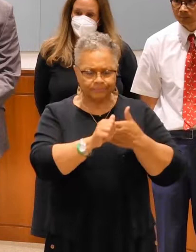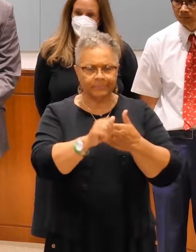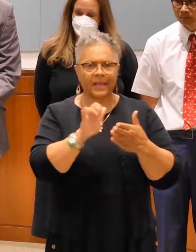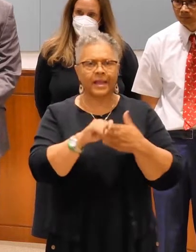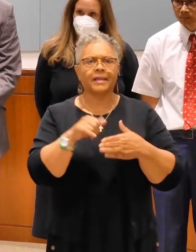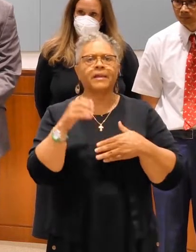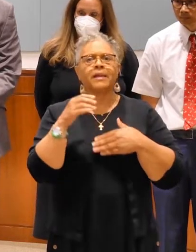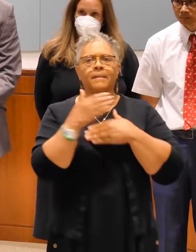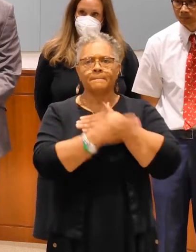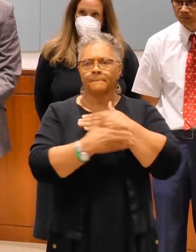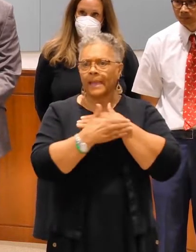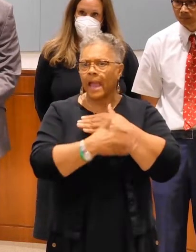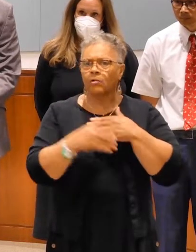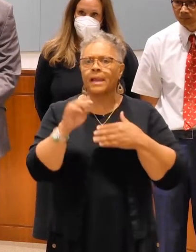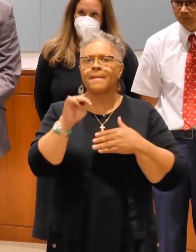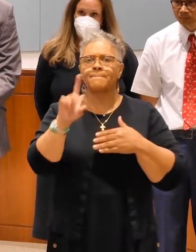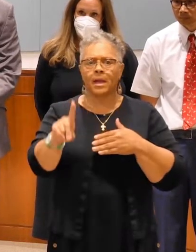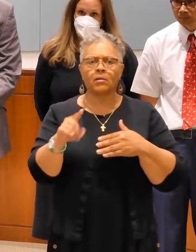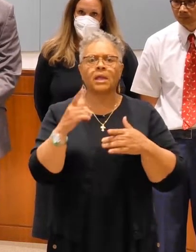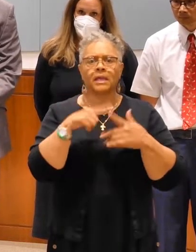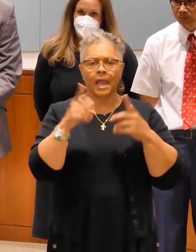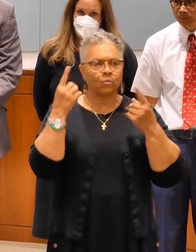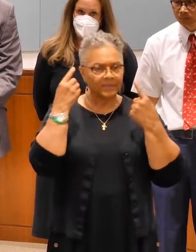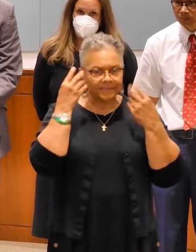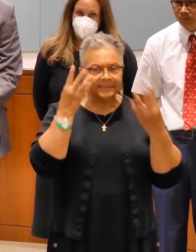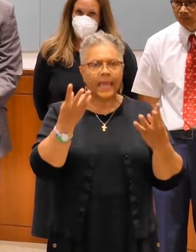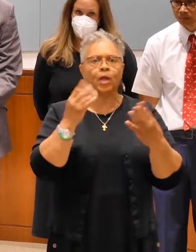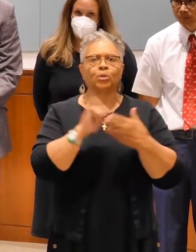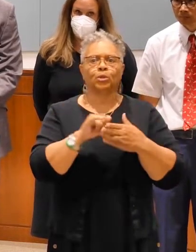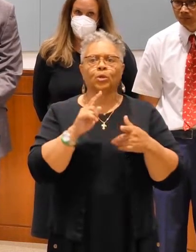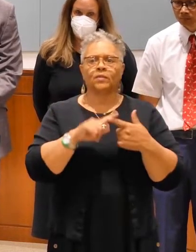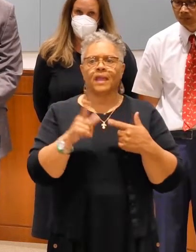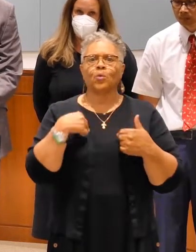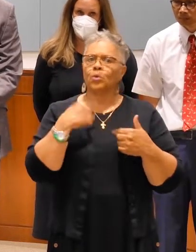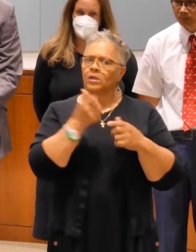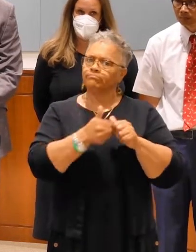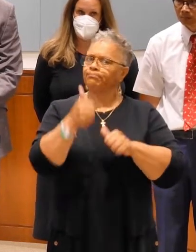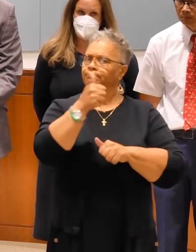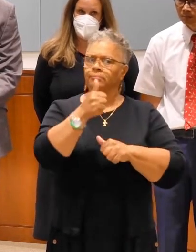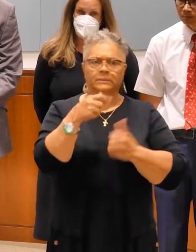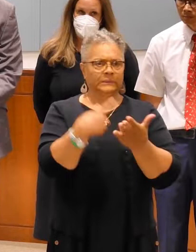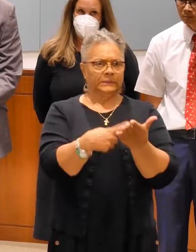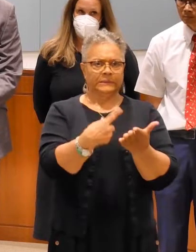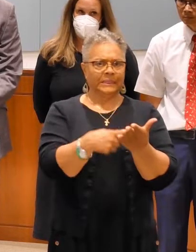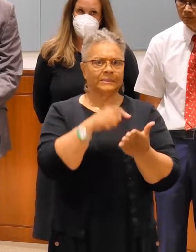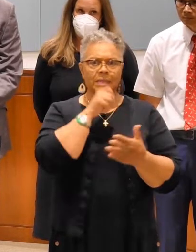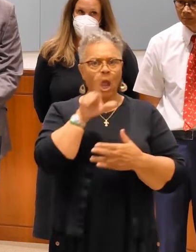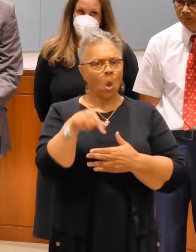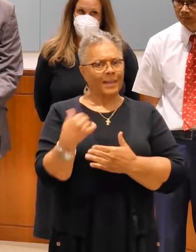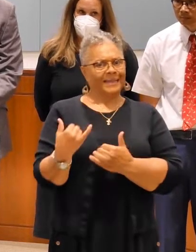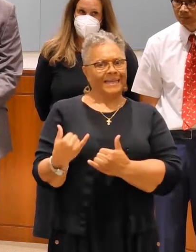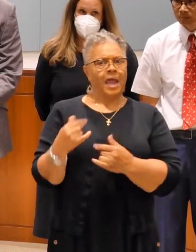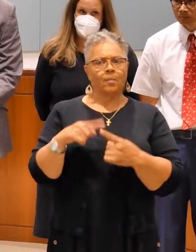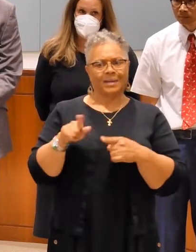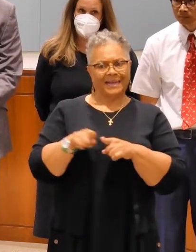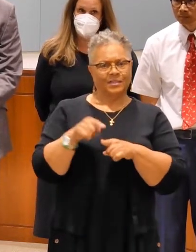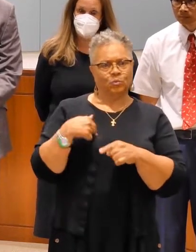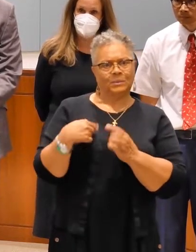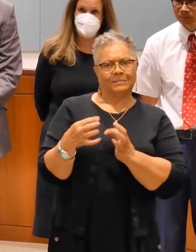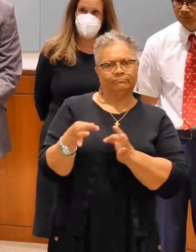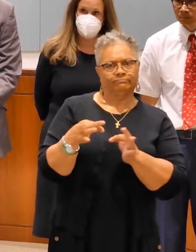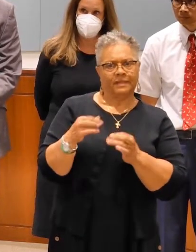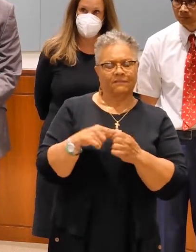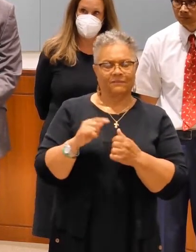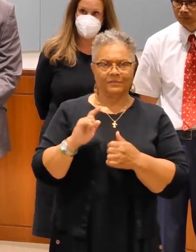let me foreshadow to all the elected officials, will dominate the discussion not just now, but as we've defined it internally